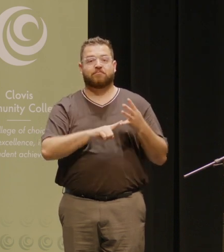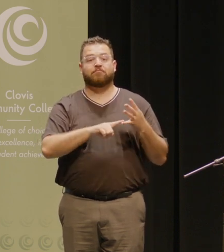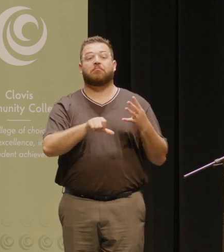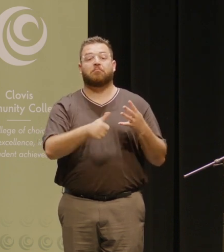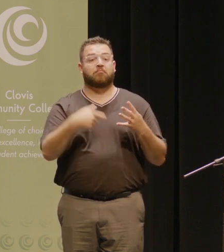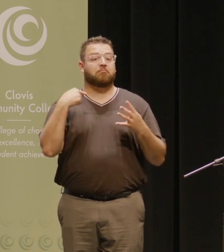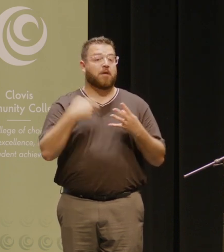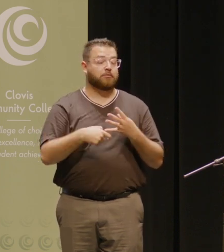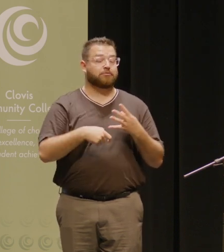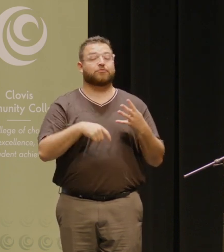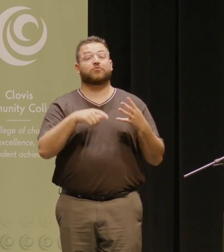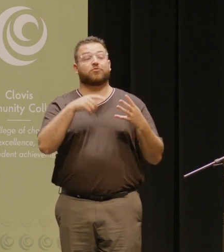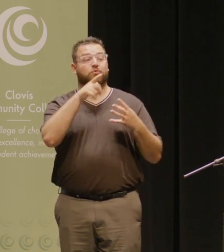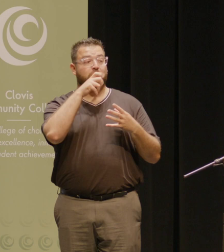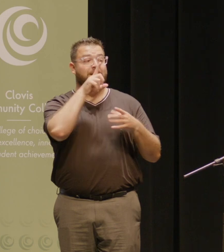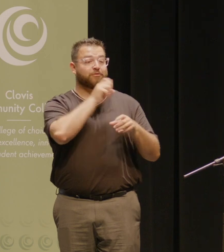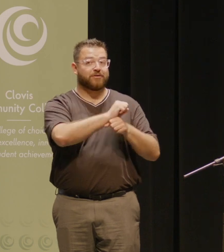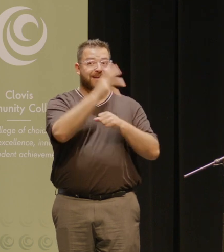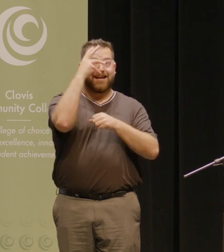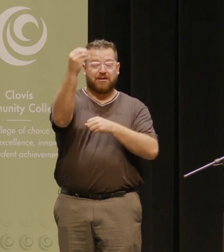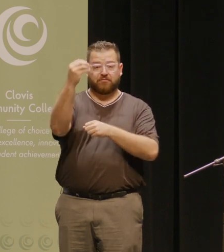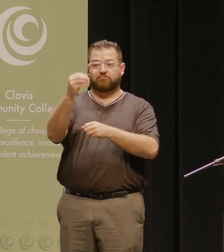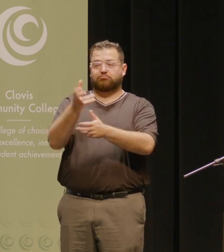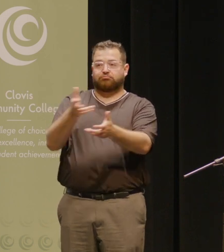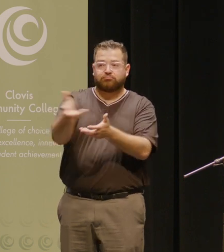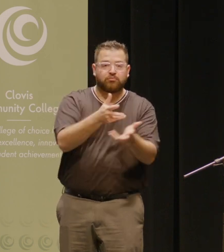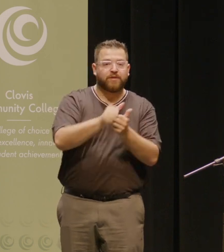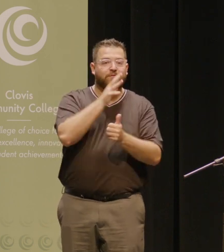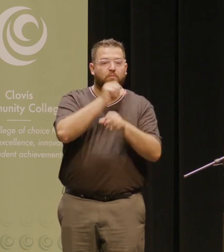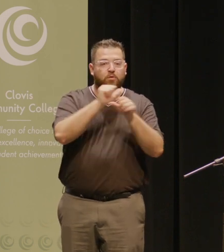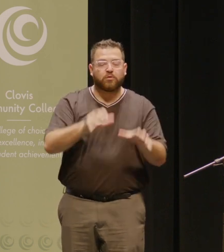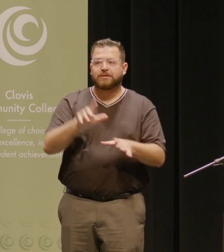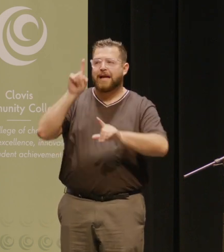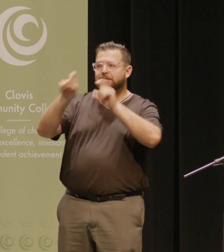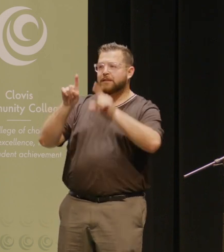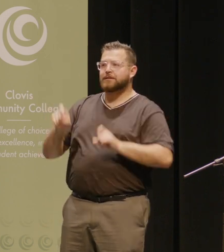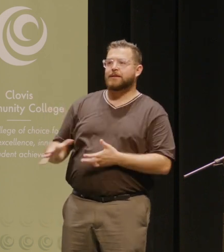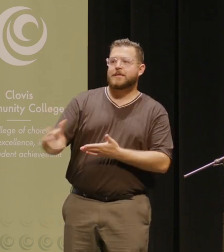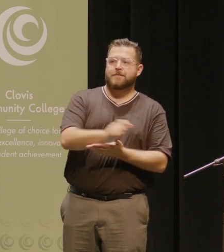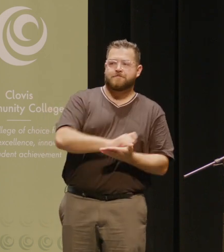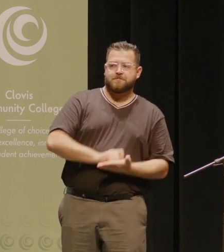ones in the fields going to our farm workers and asking them the questions, giving them a voice.